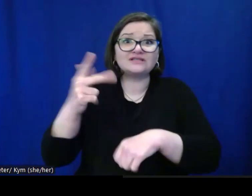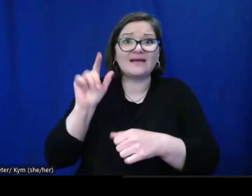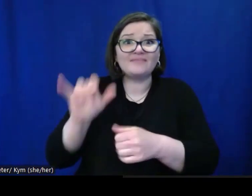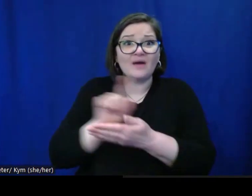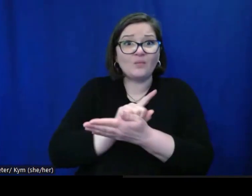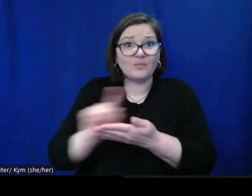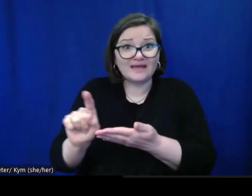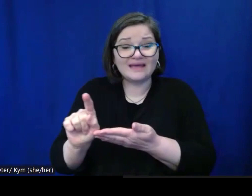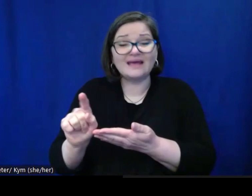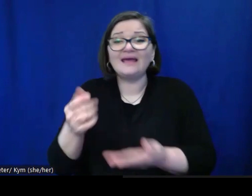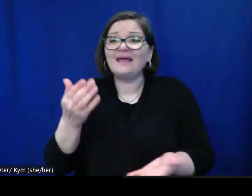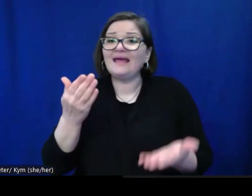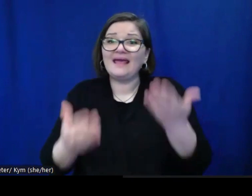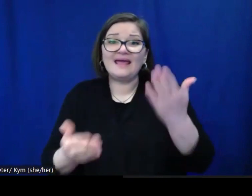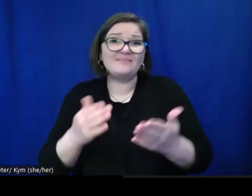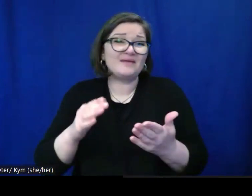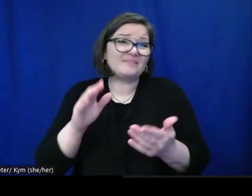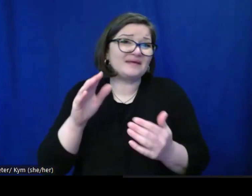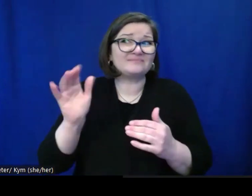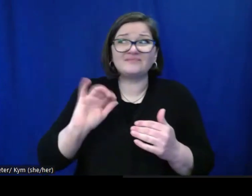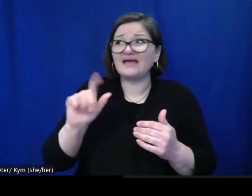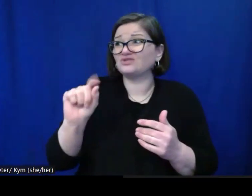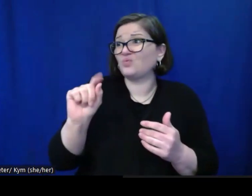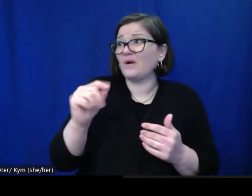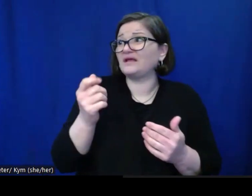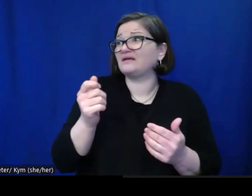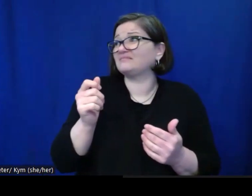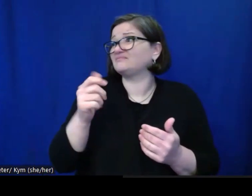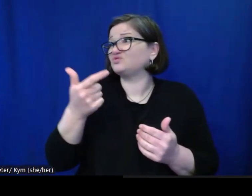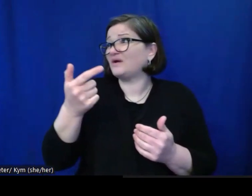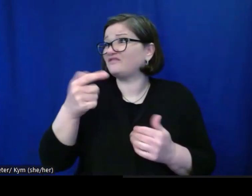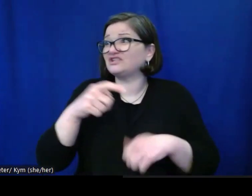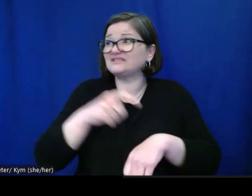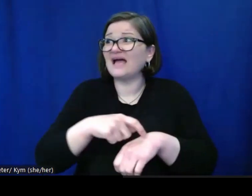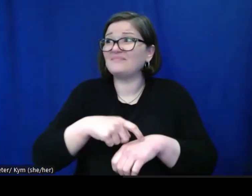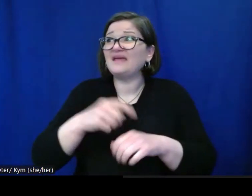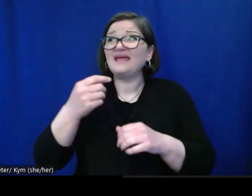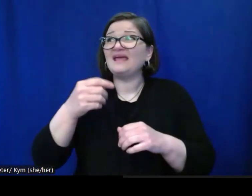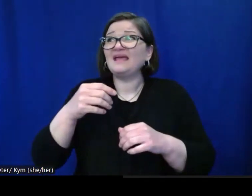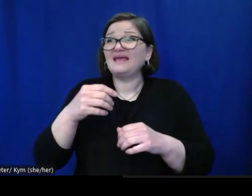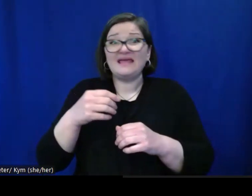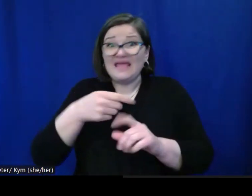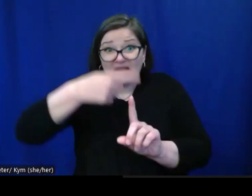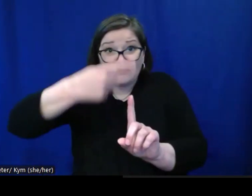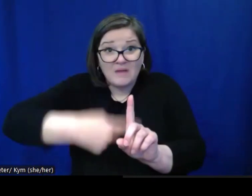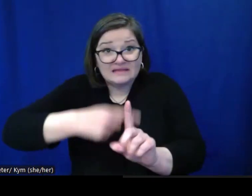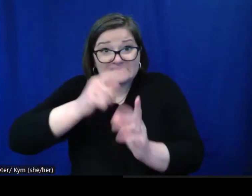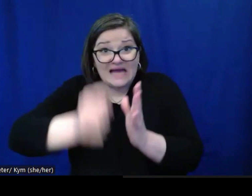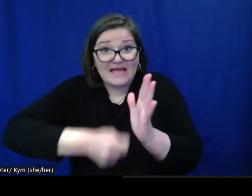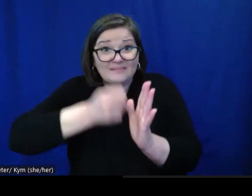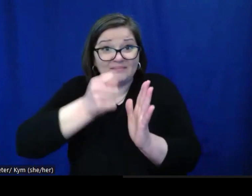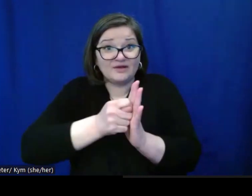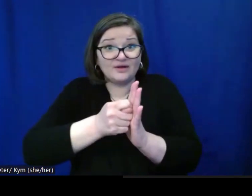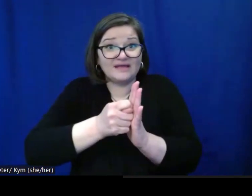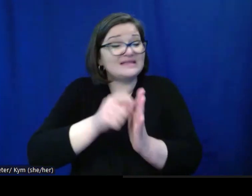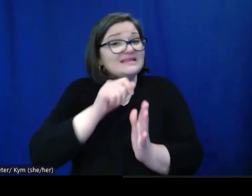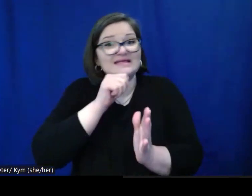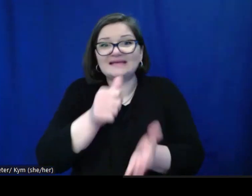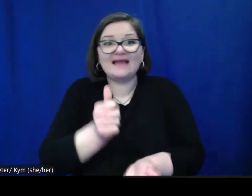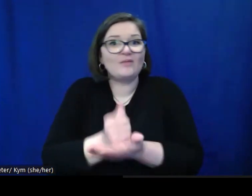or 21st time in that month, and we're not finished with this month yet, that they hadn't gotten him out of